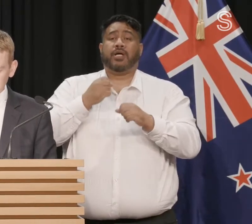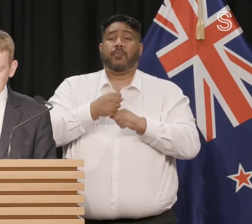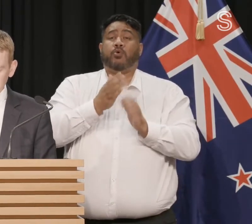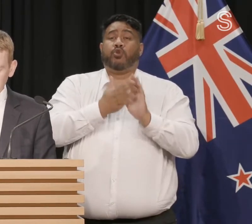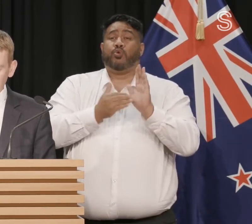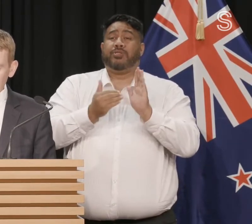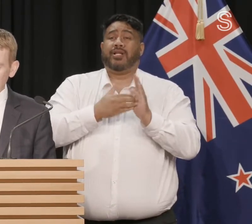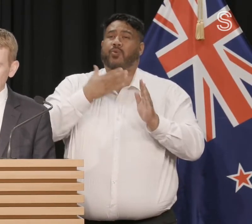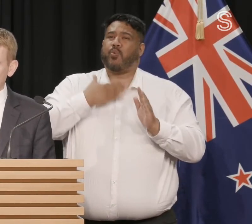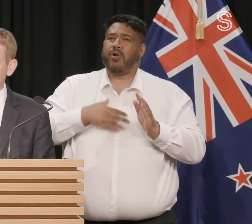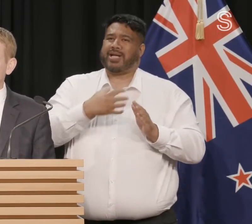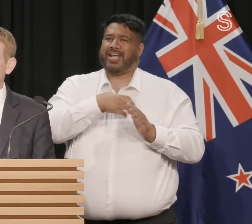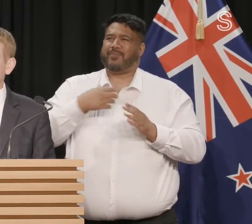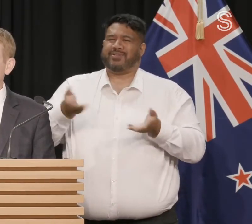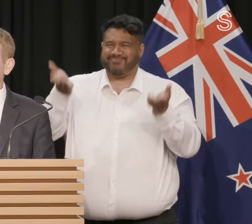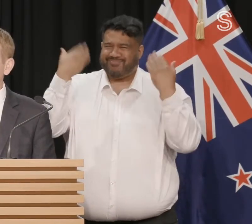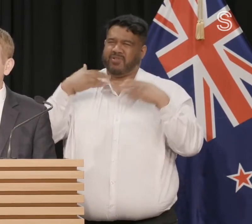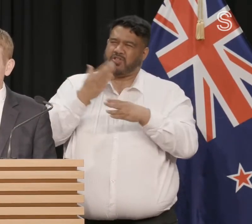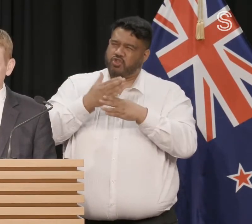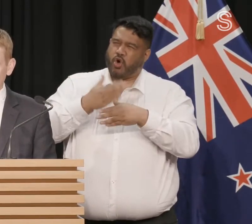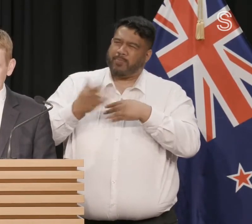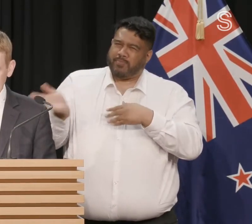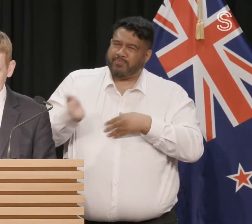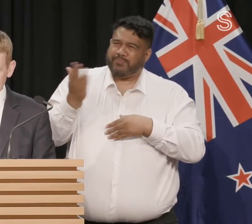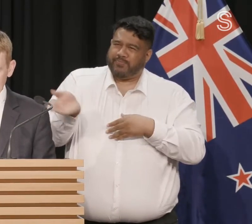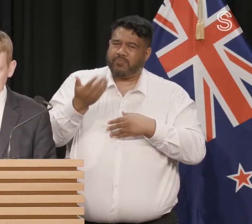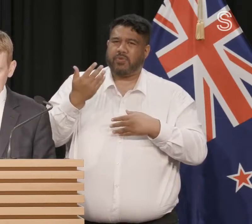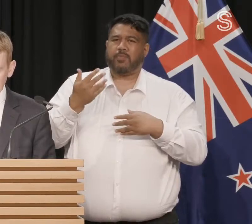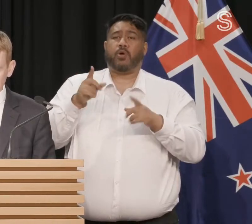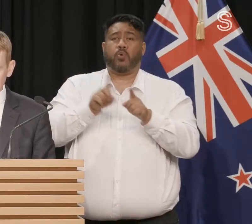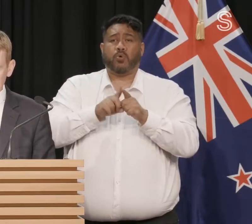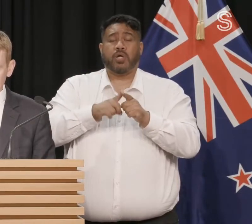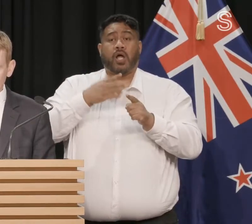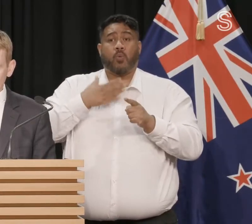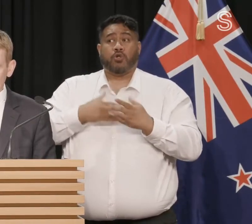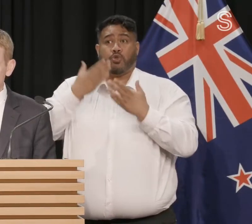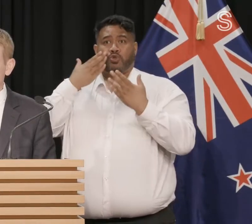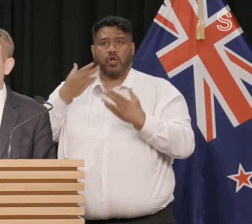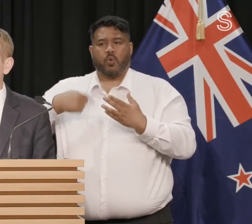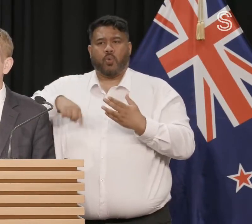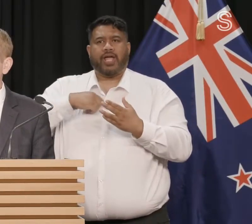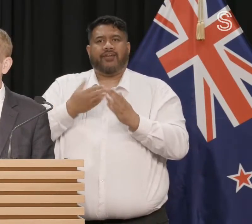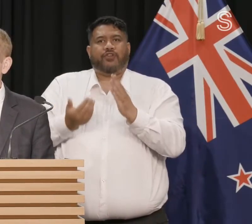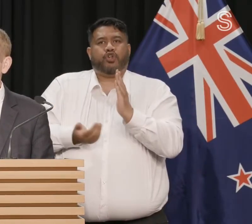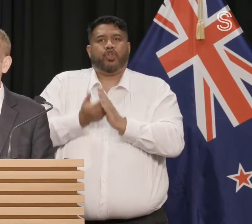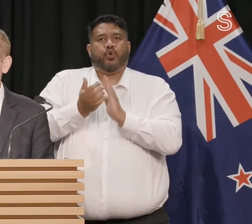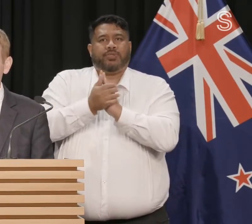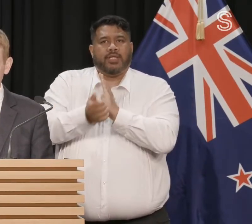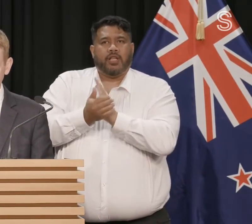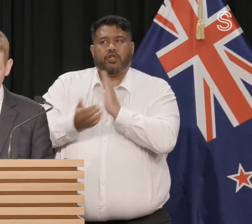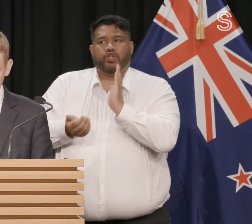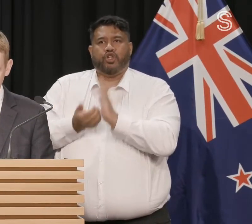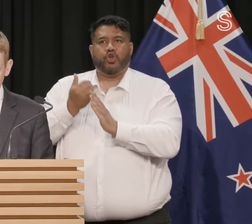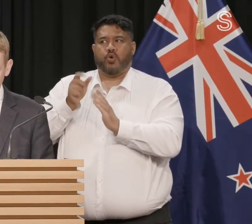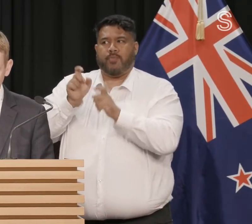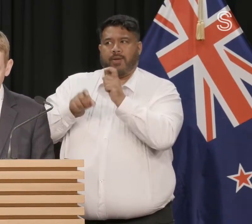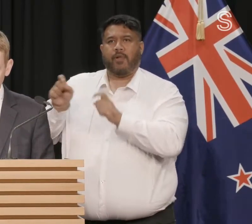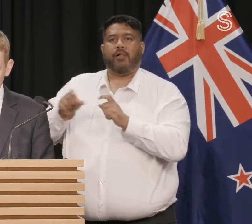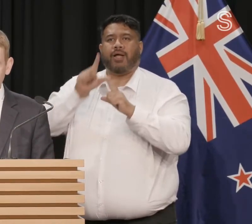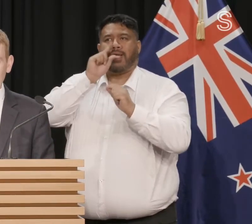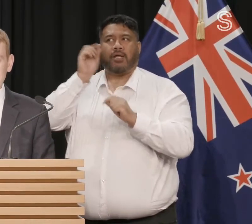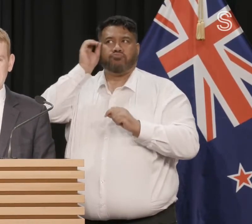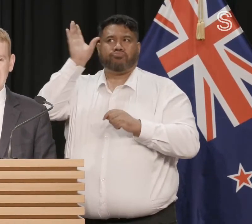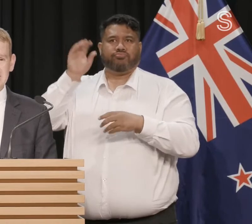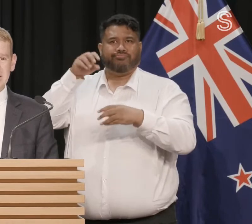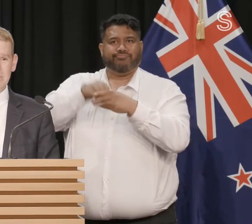job, but I also want to demonstrate the depth of our talent and to bring some new energy and focus to the tasks ahead.